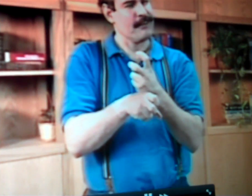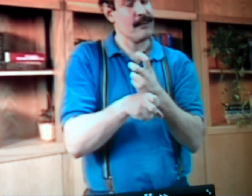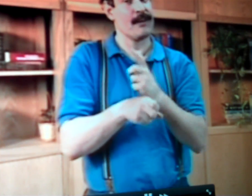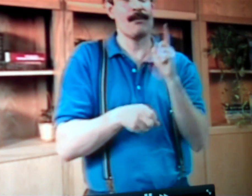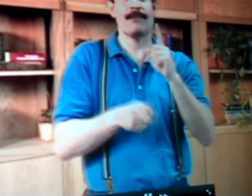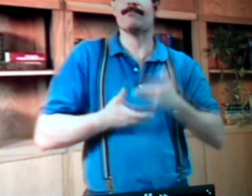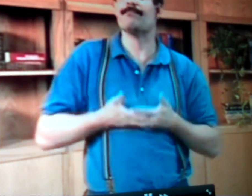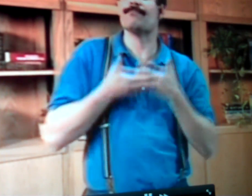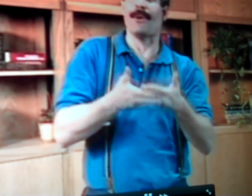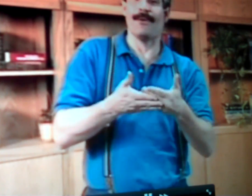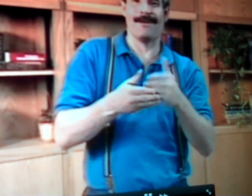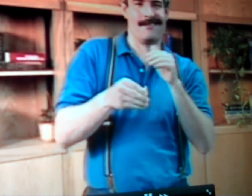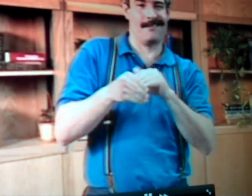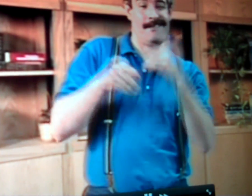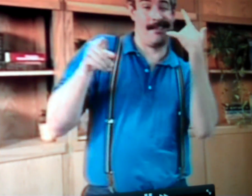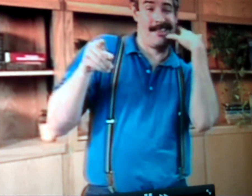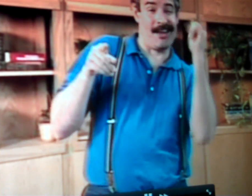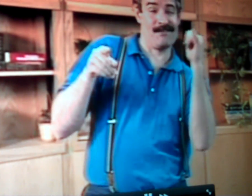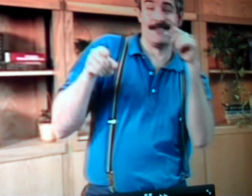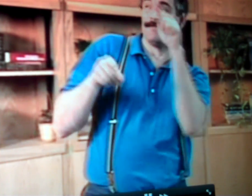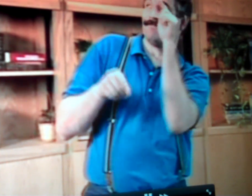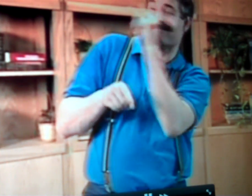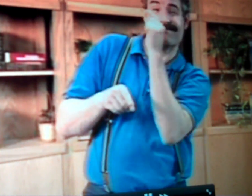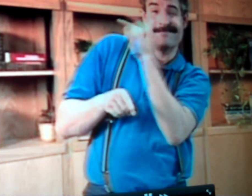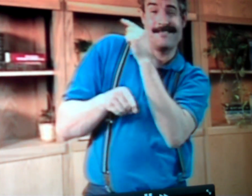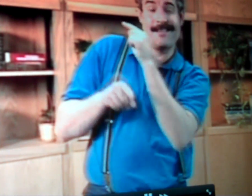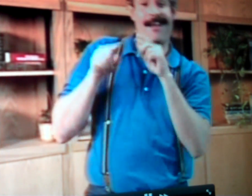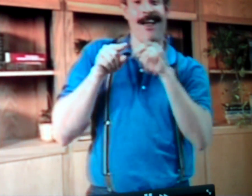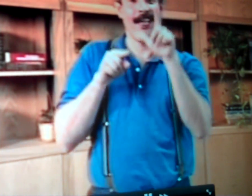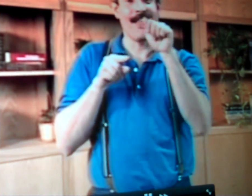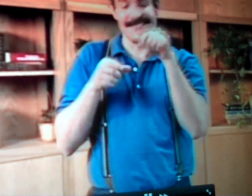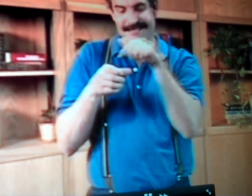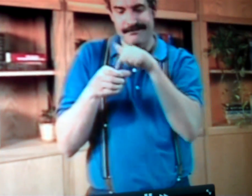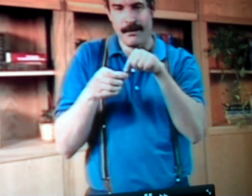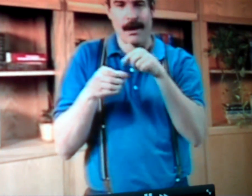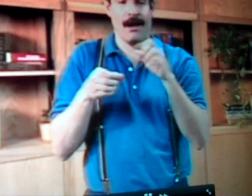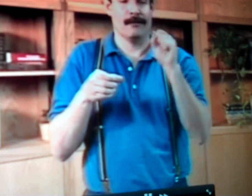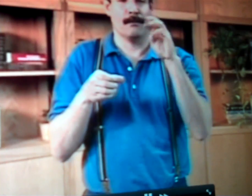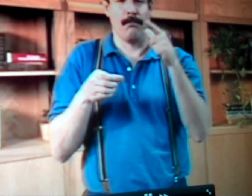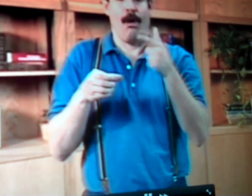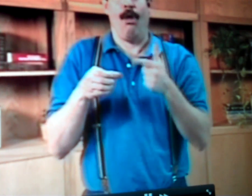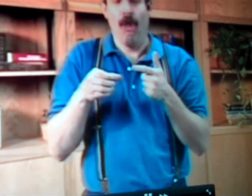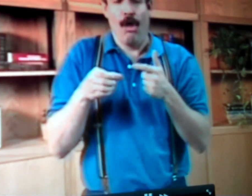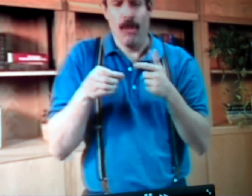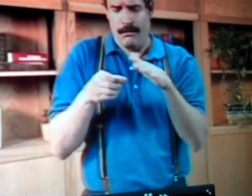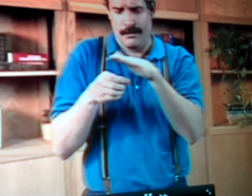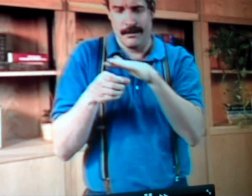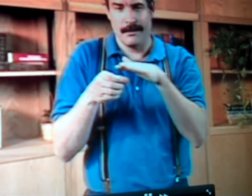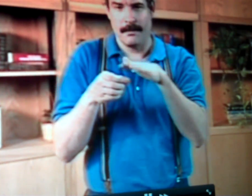My childhood was very challenging. I lived in California, near LA, where we had a lot of